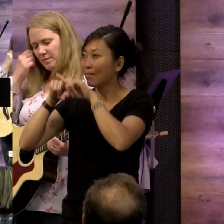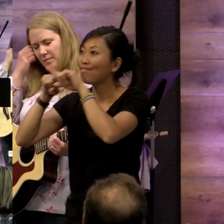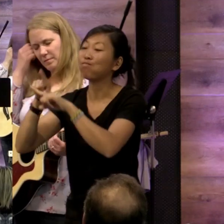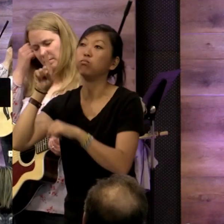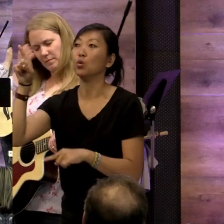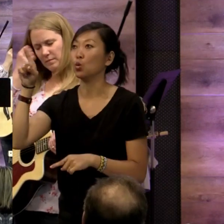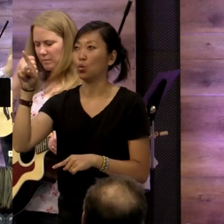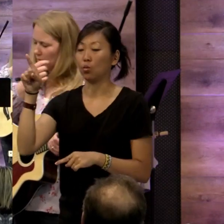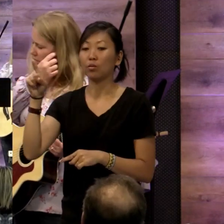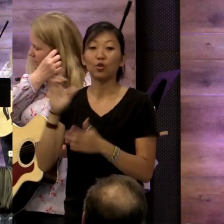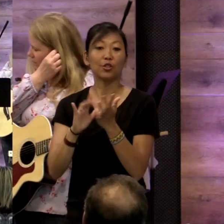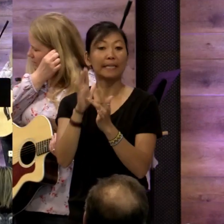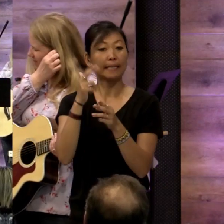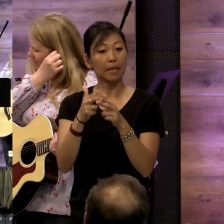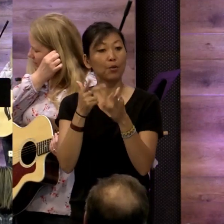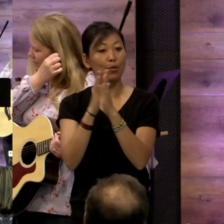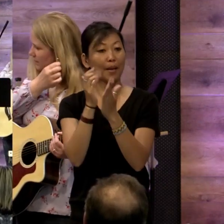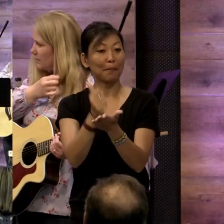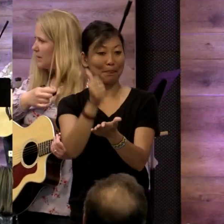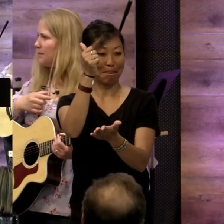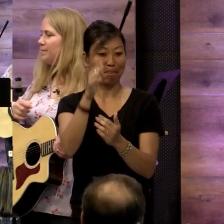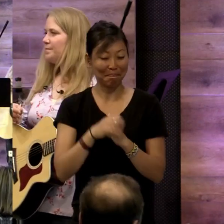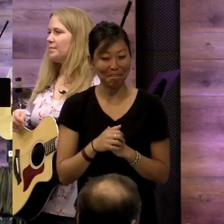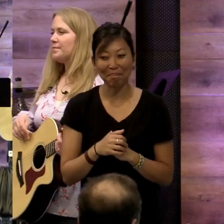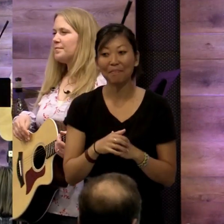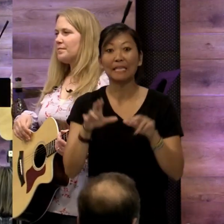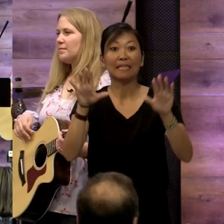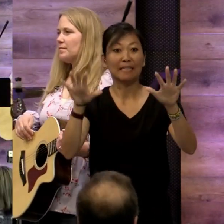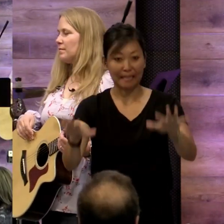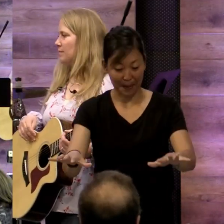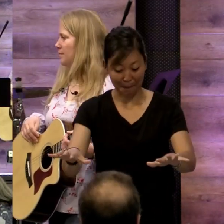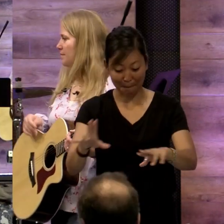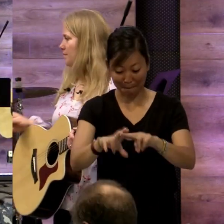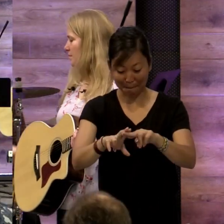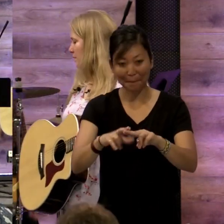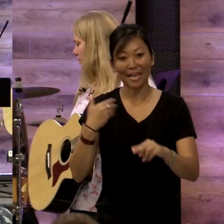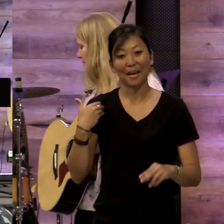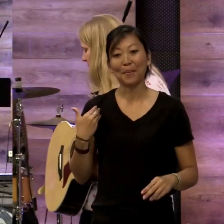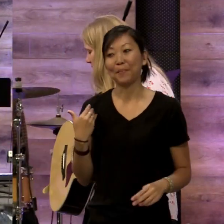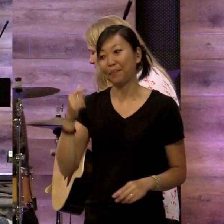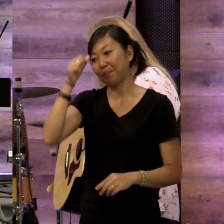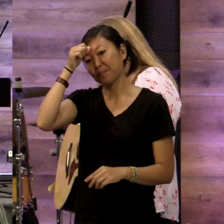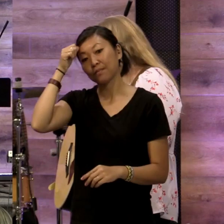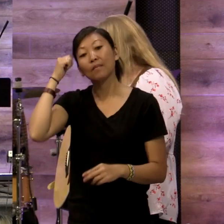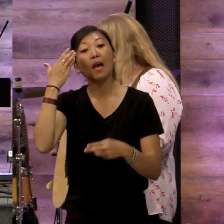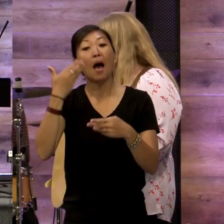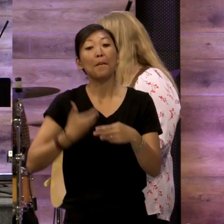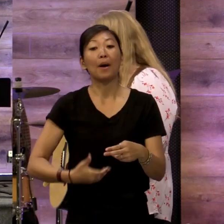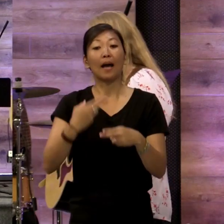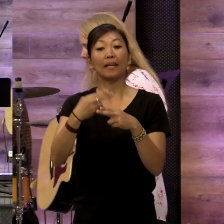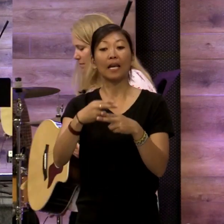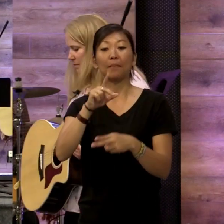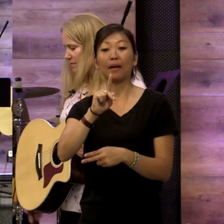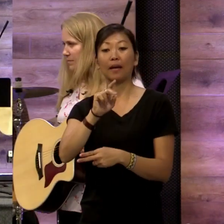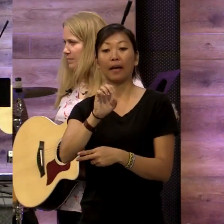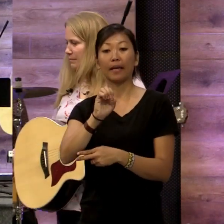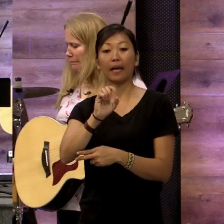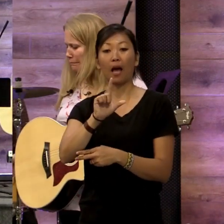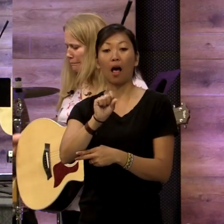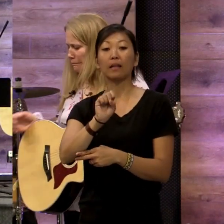between. In Jesus' name we pray. Amen. You guys can have a seat. My name's Kelsey. I'm one of the pastors